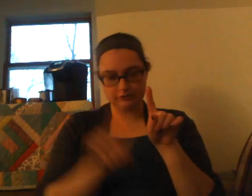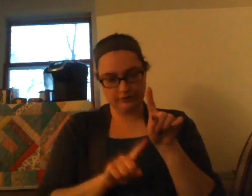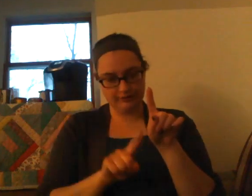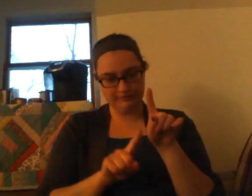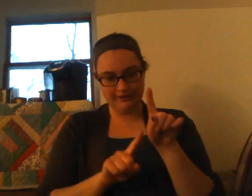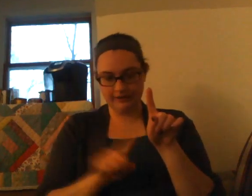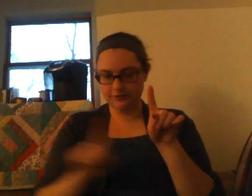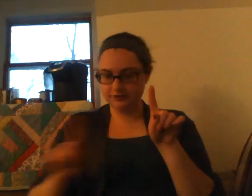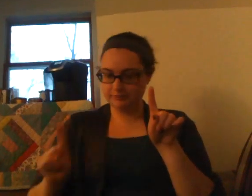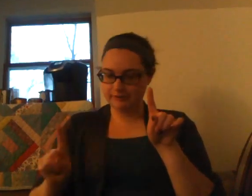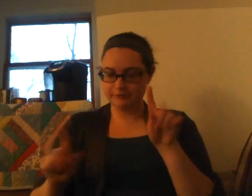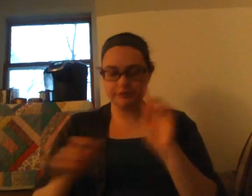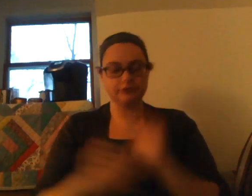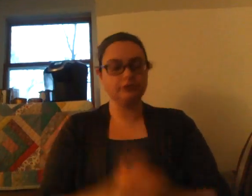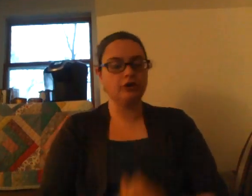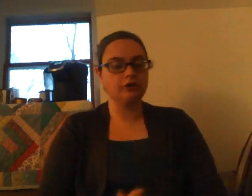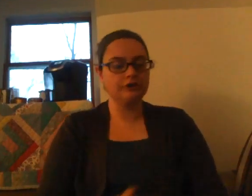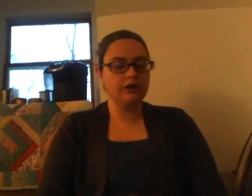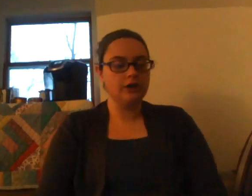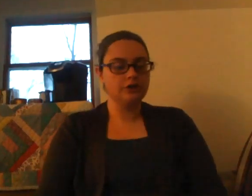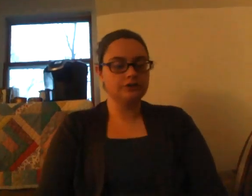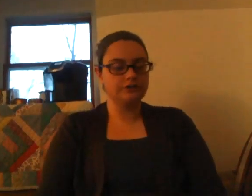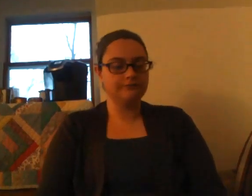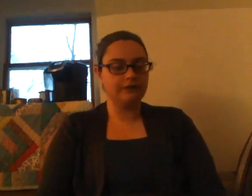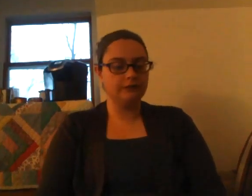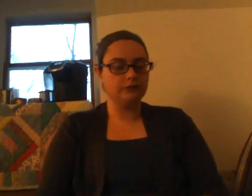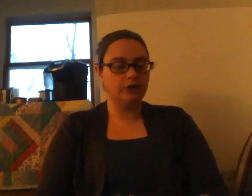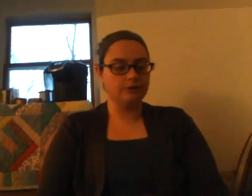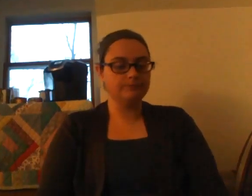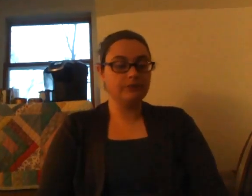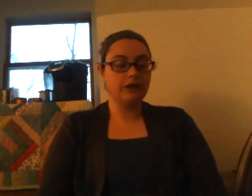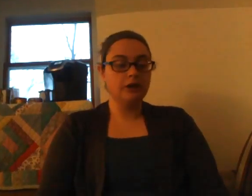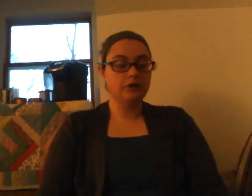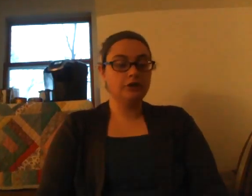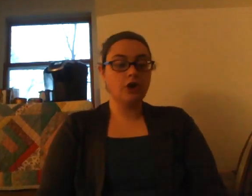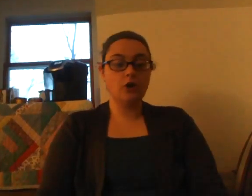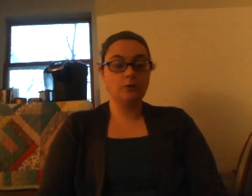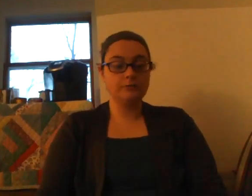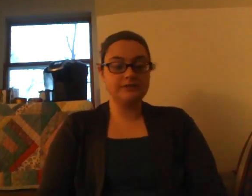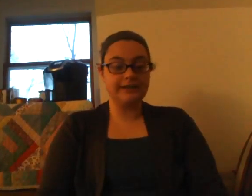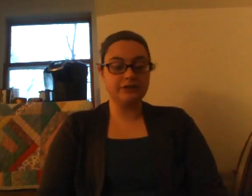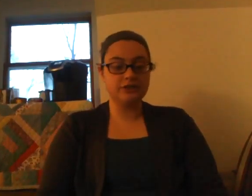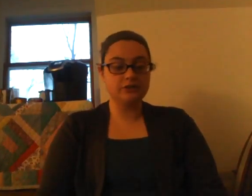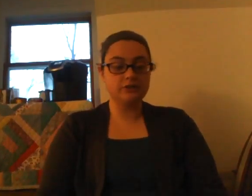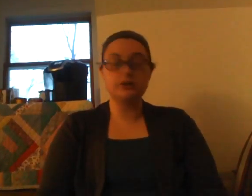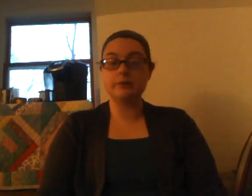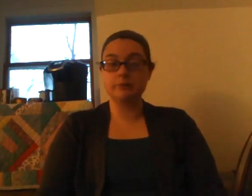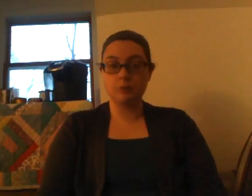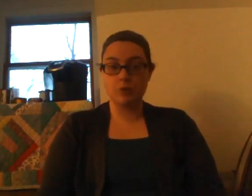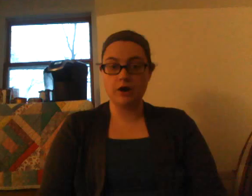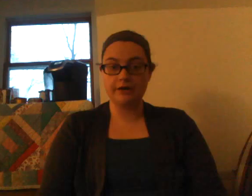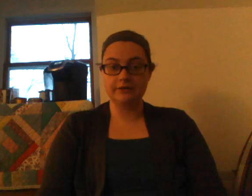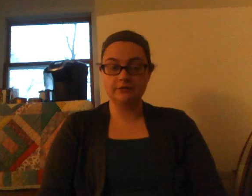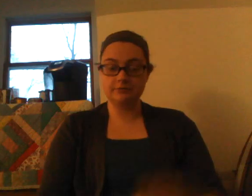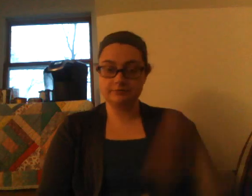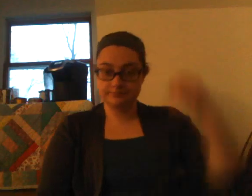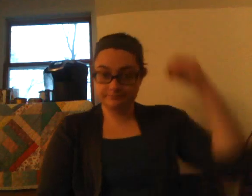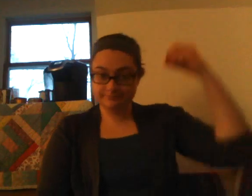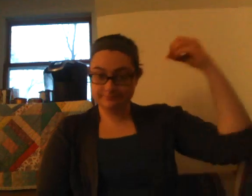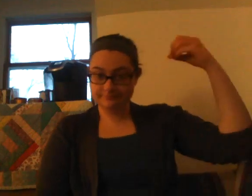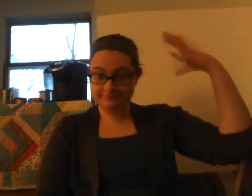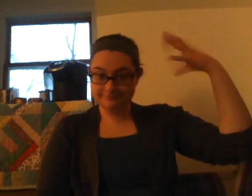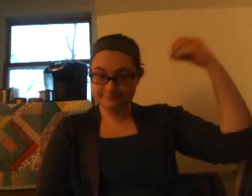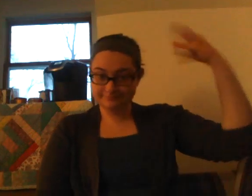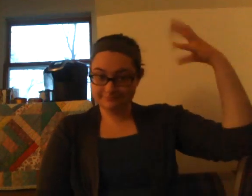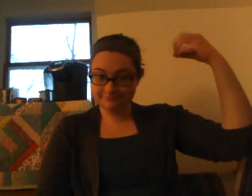going back under, bouncing across, just to follow along. Your home section, number 1.